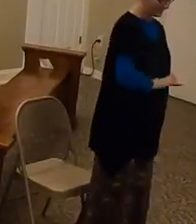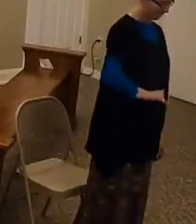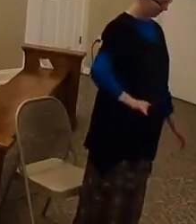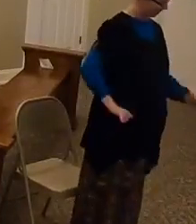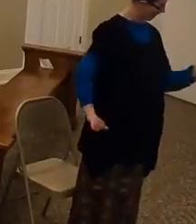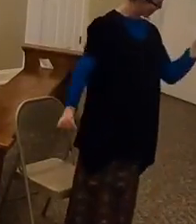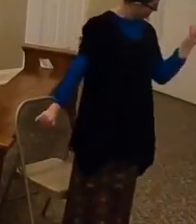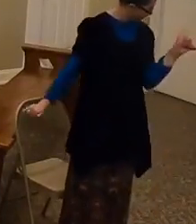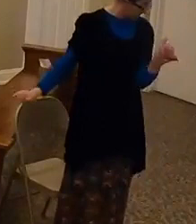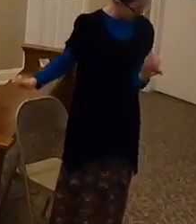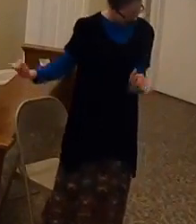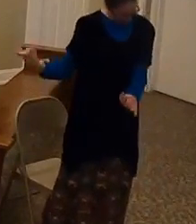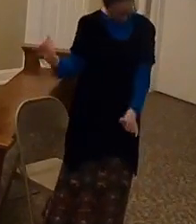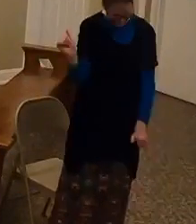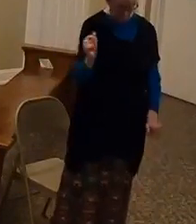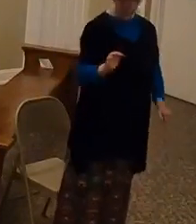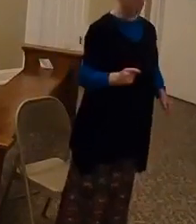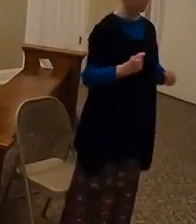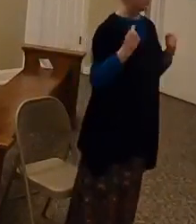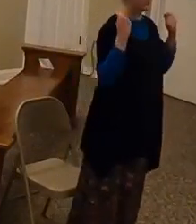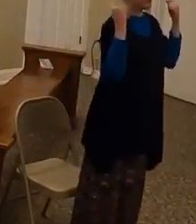Homeless.